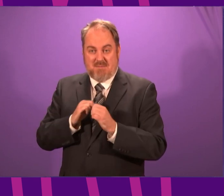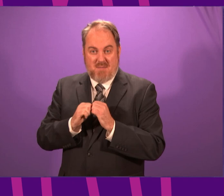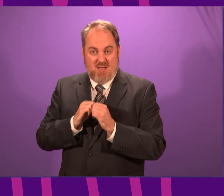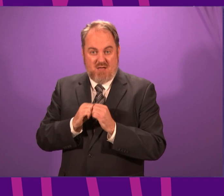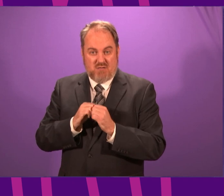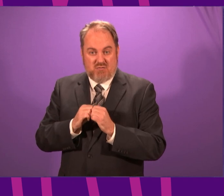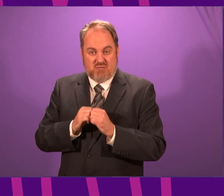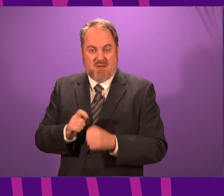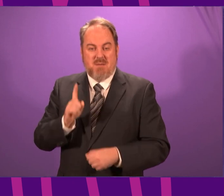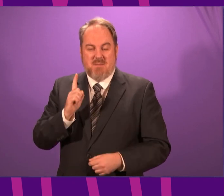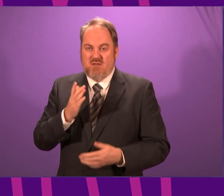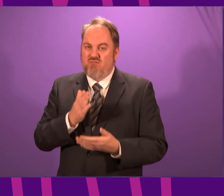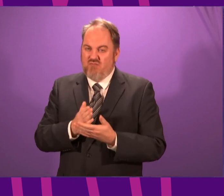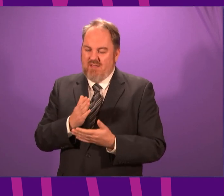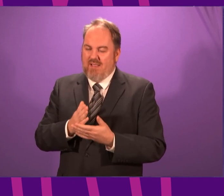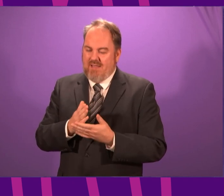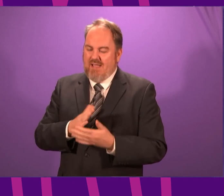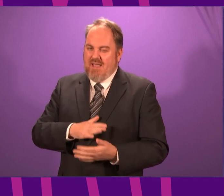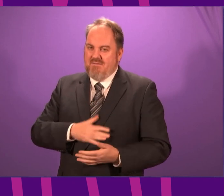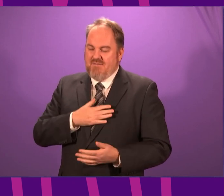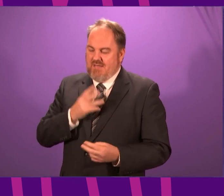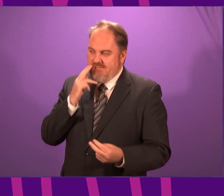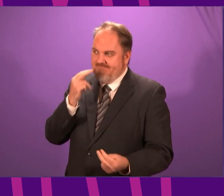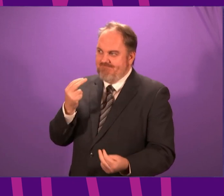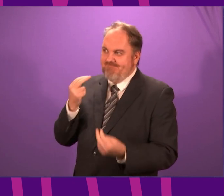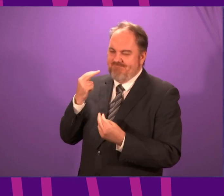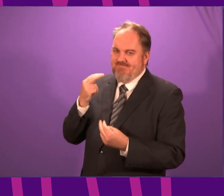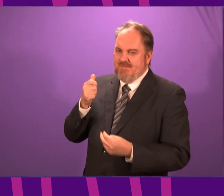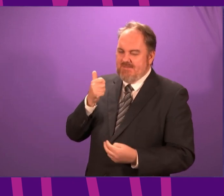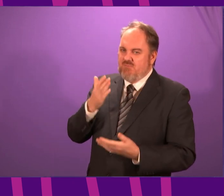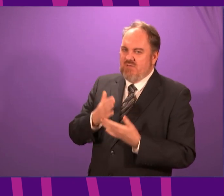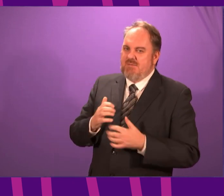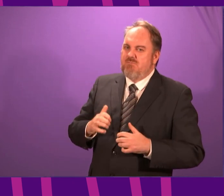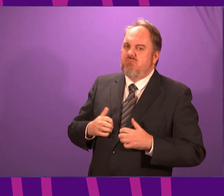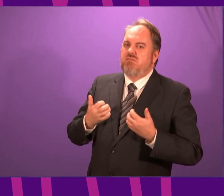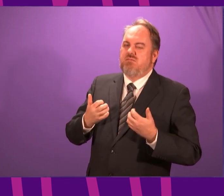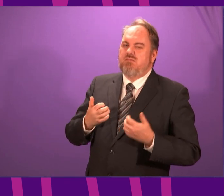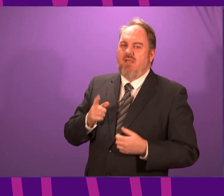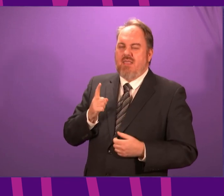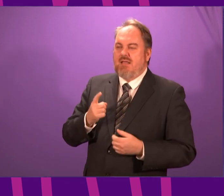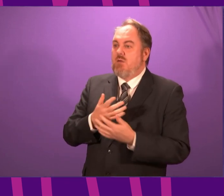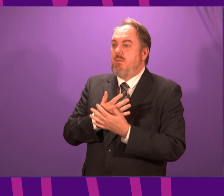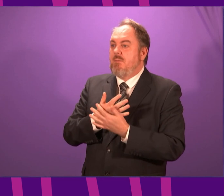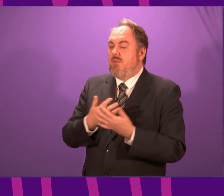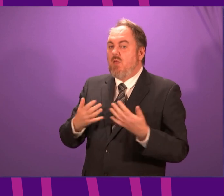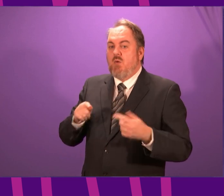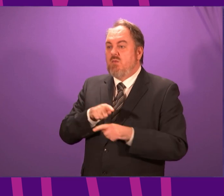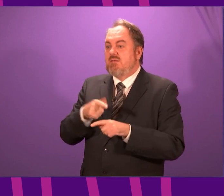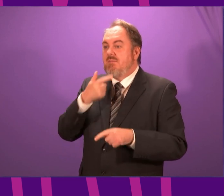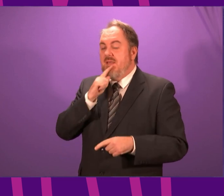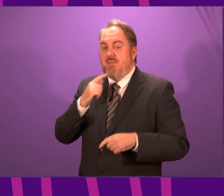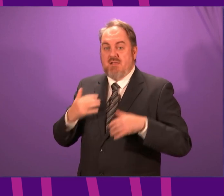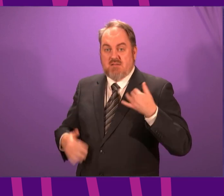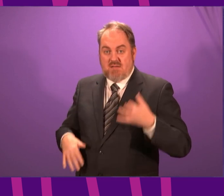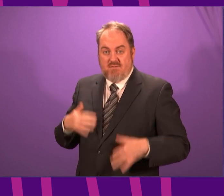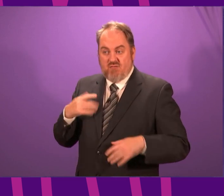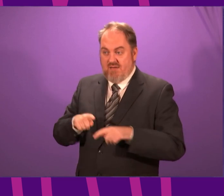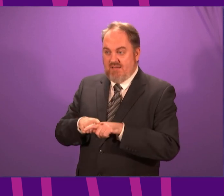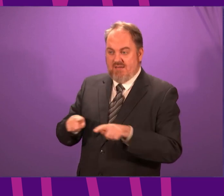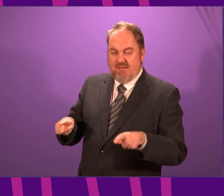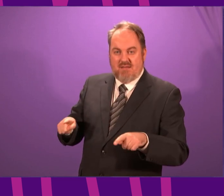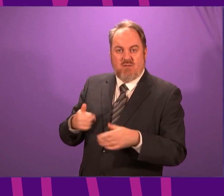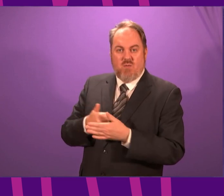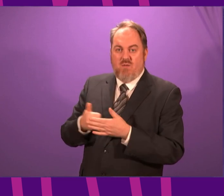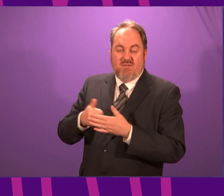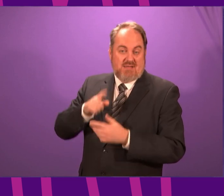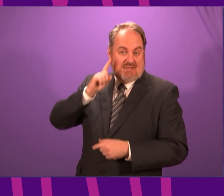nothing has irked me more throughout this pandemic than knowing that the voices of those most affected by the restrictions that we pass have not always